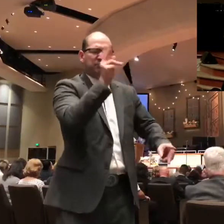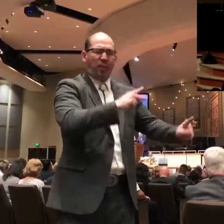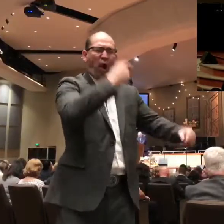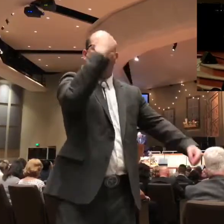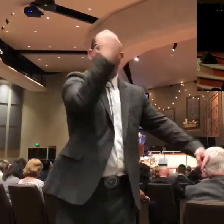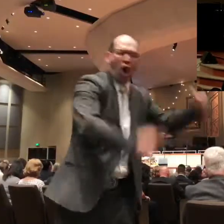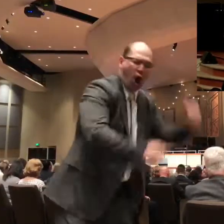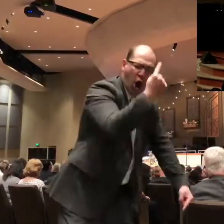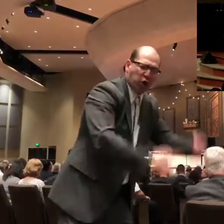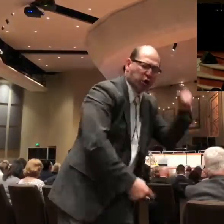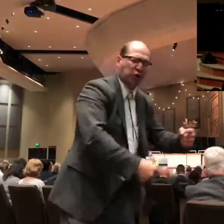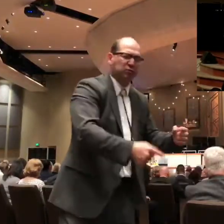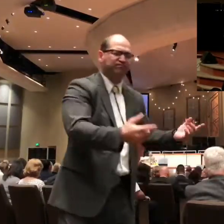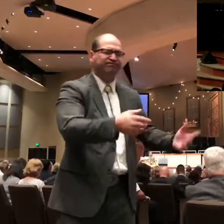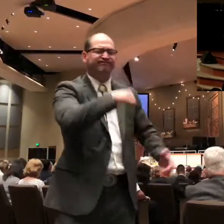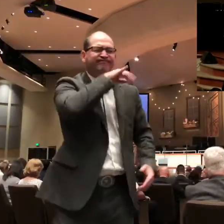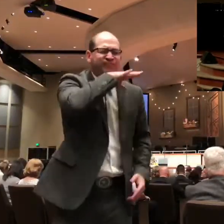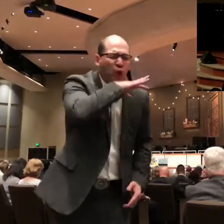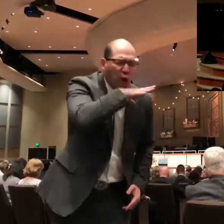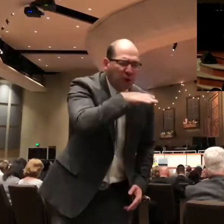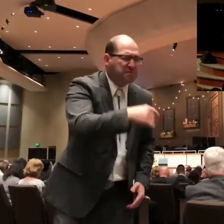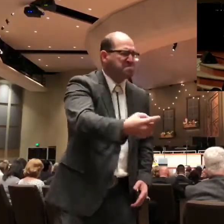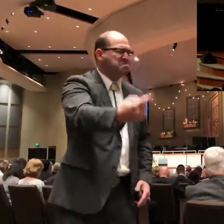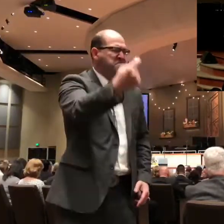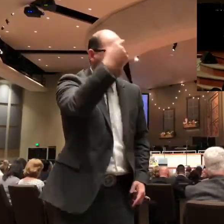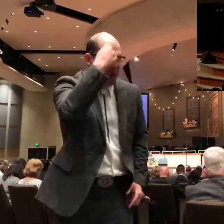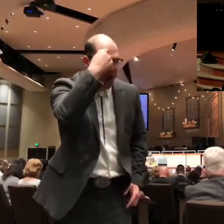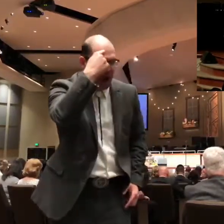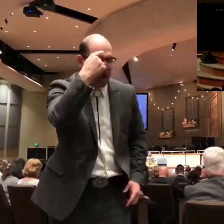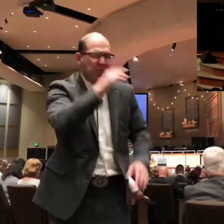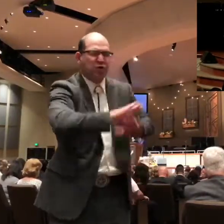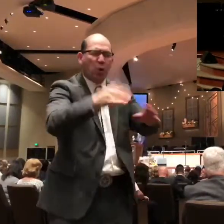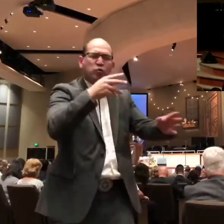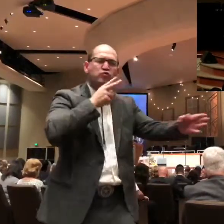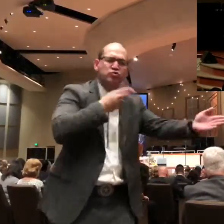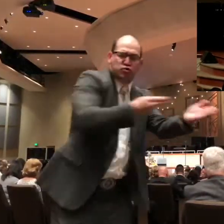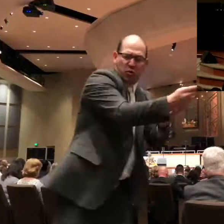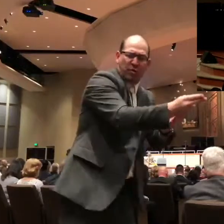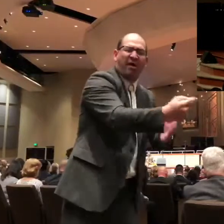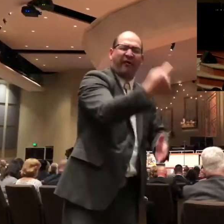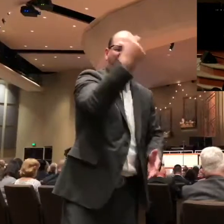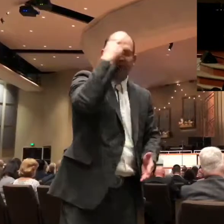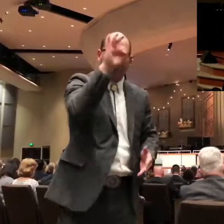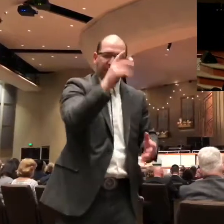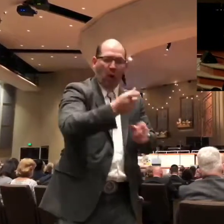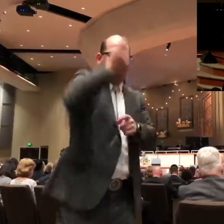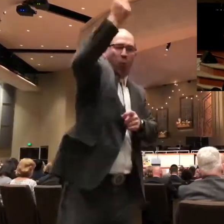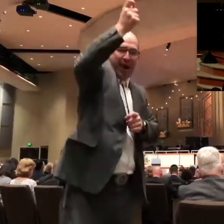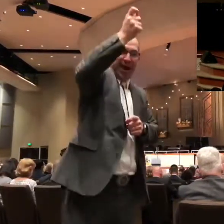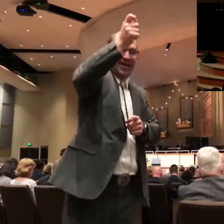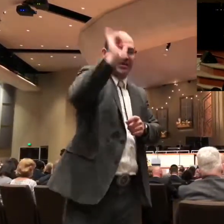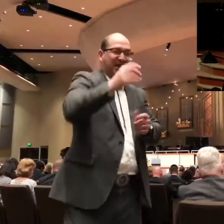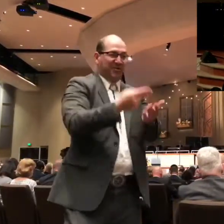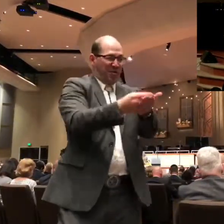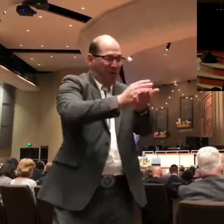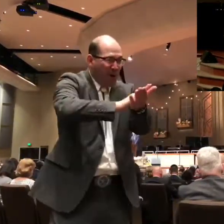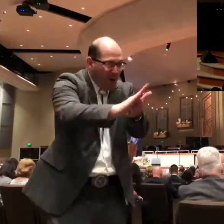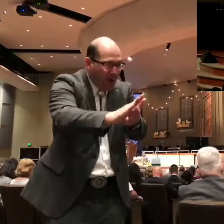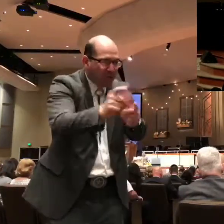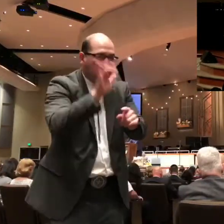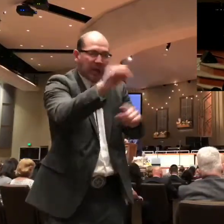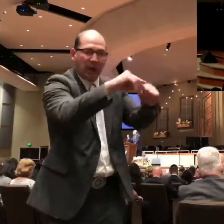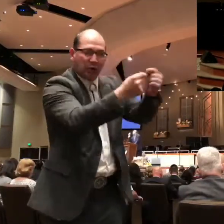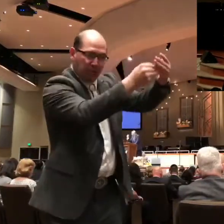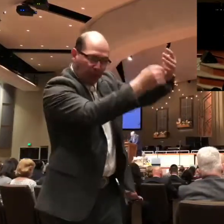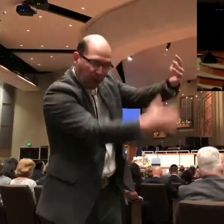surmisings, perverse disputings of men of corrupt minds, and destitute of the truth, supposing that gain is godliness. Now notice this, from